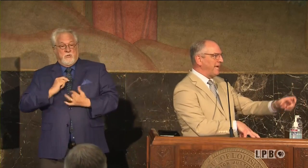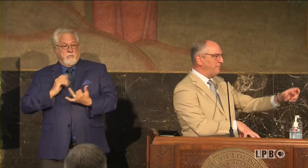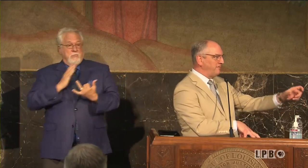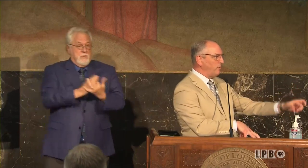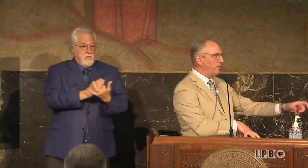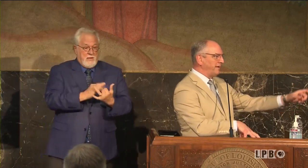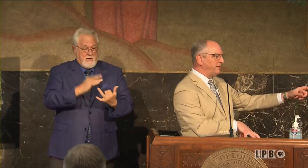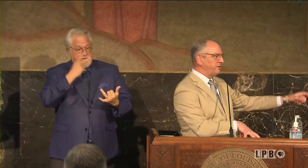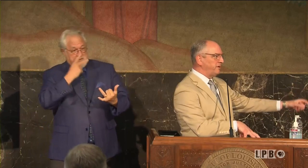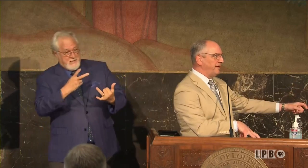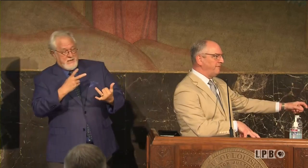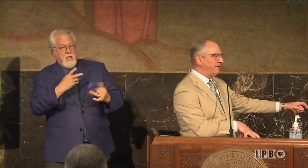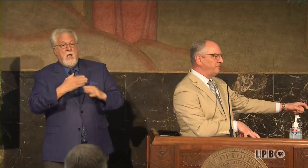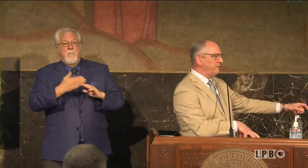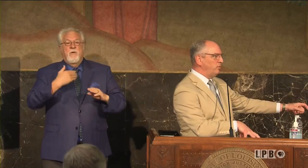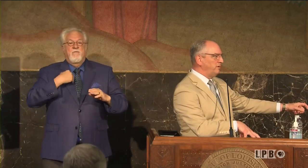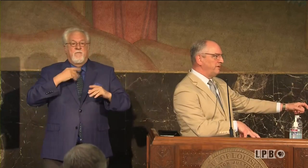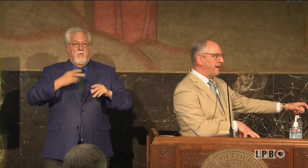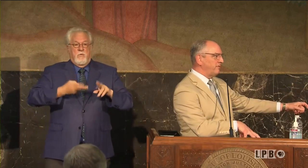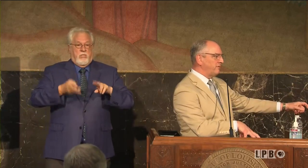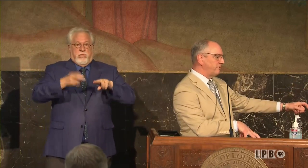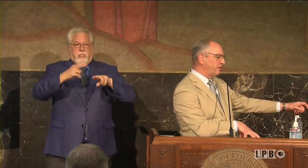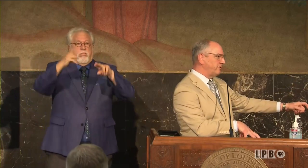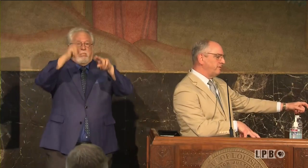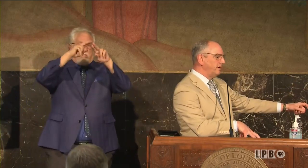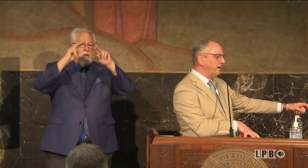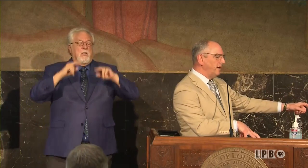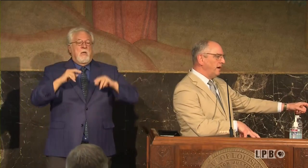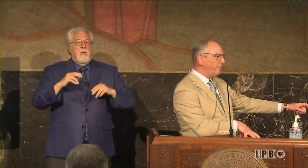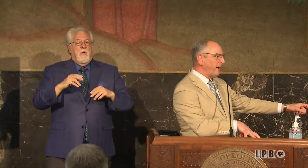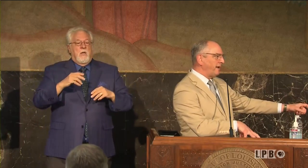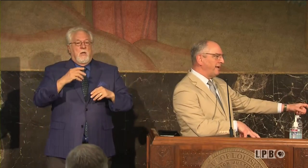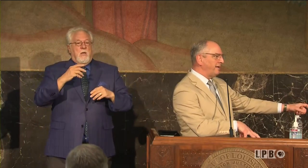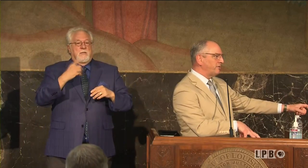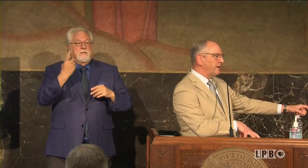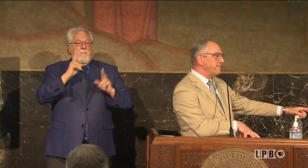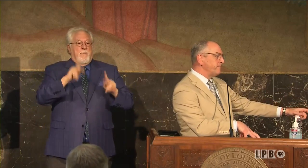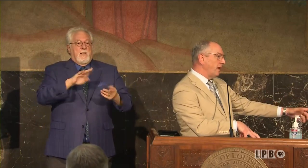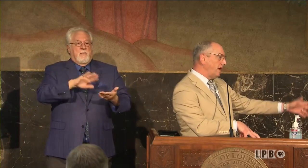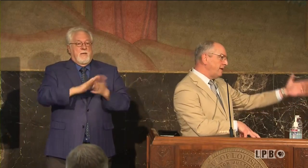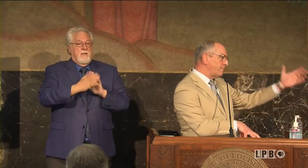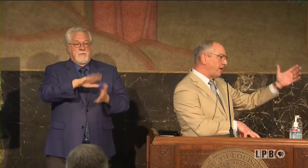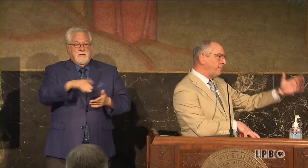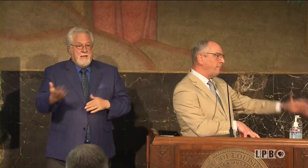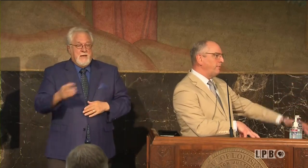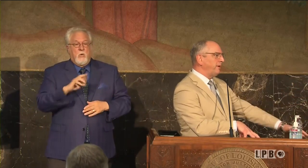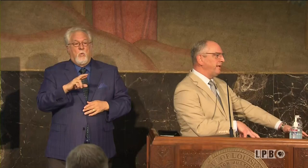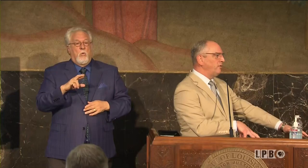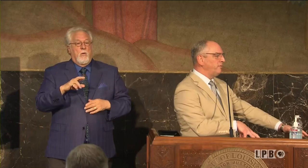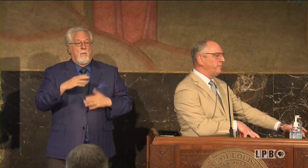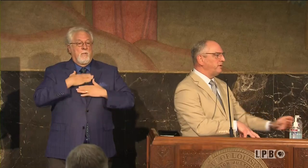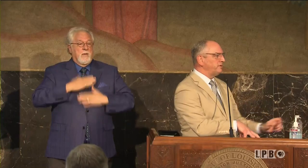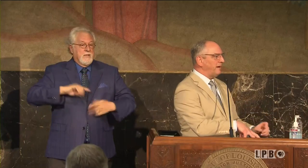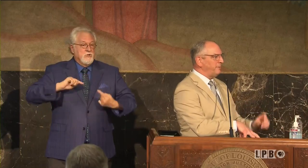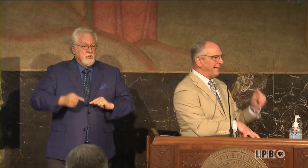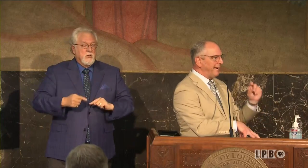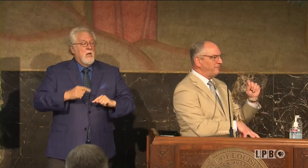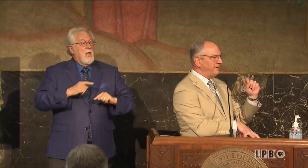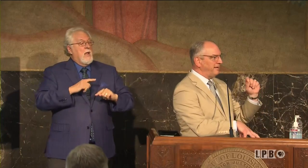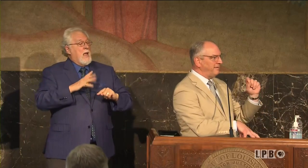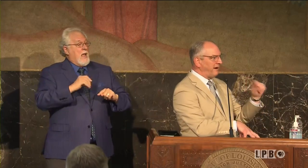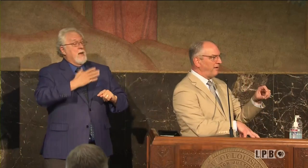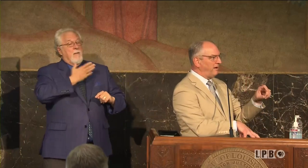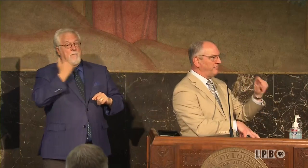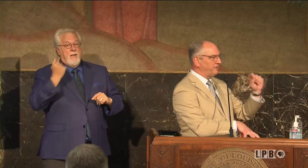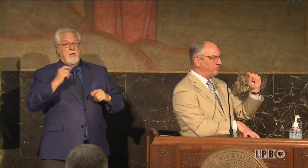like that before it gets to the level of someone's death or serious bodily injury. And then probably we need to do a better job at the